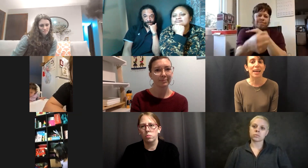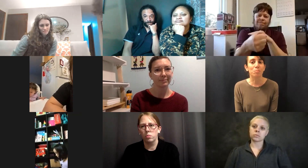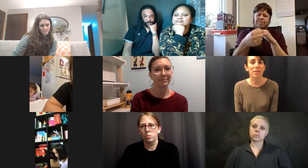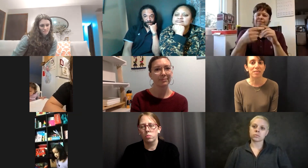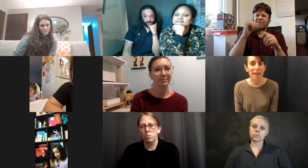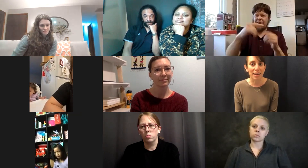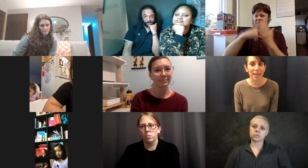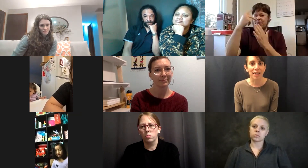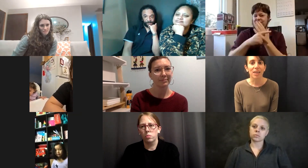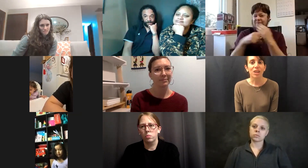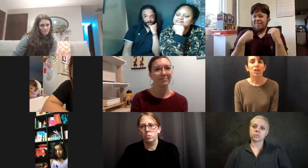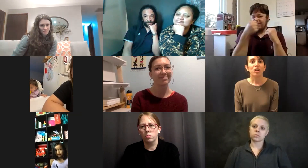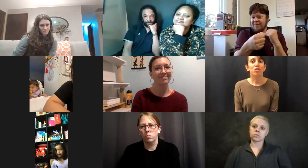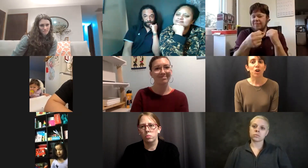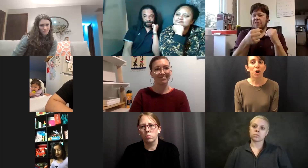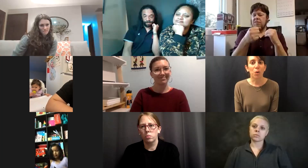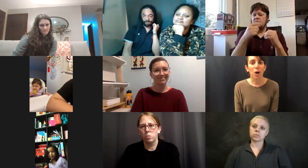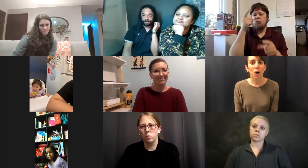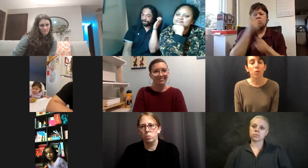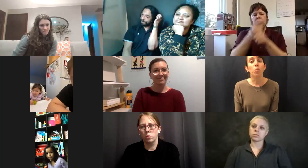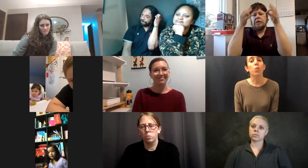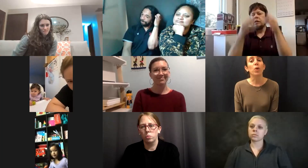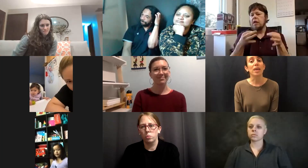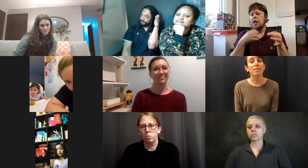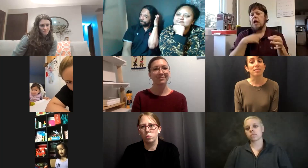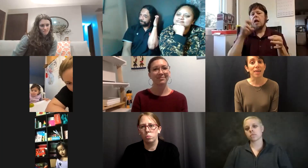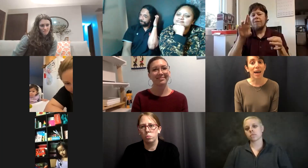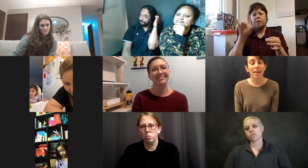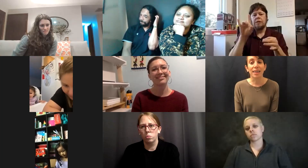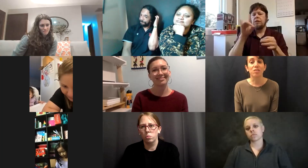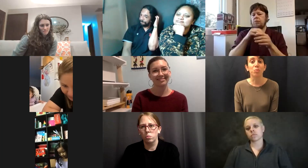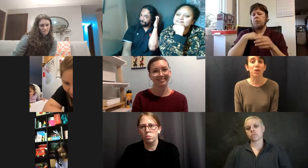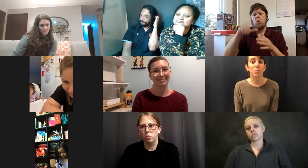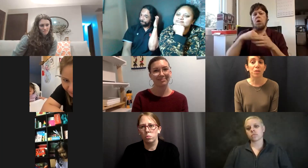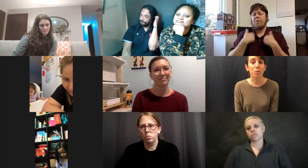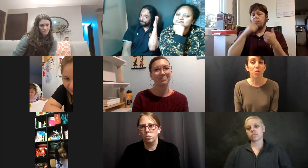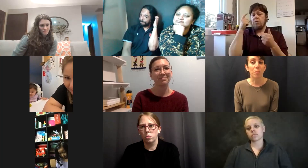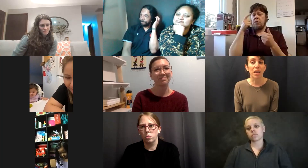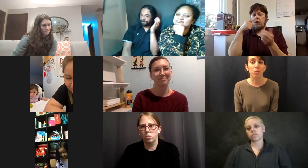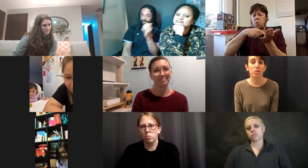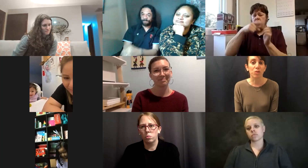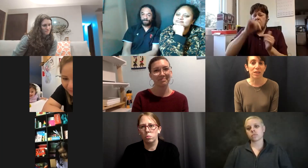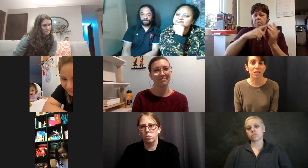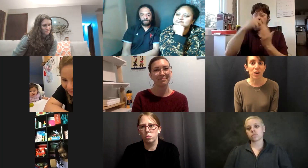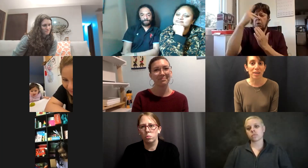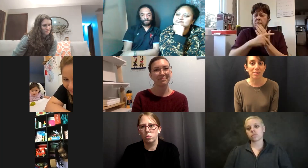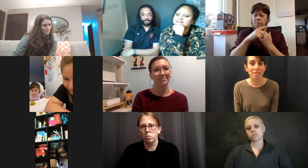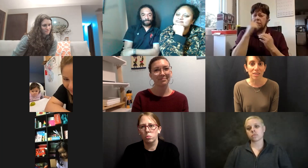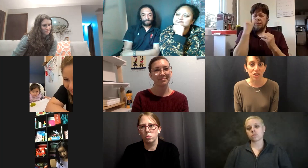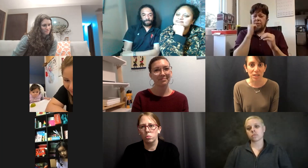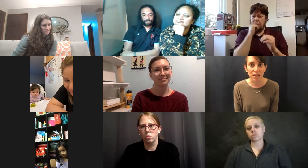he hadn't been signing. So we decided to put him in the program, and it was really the